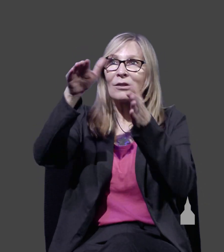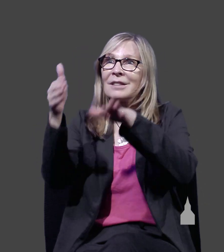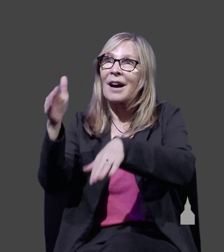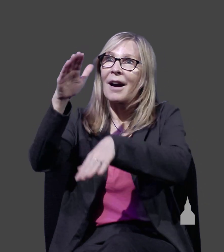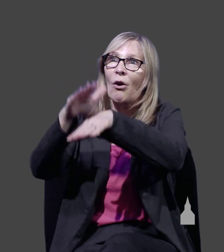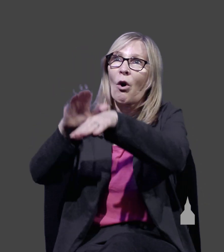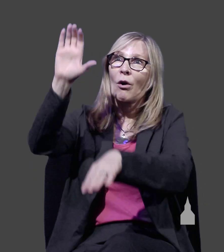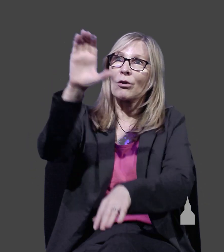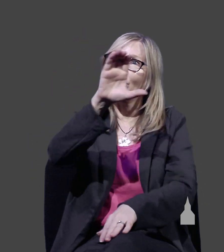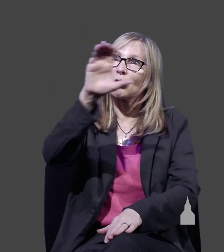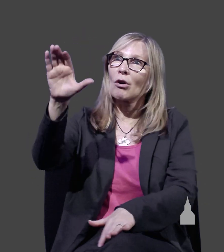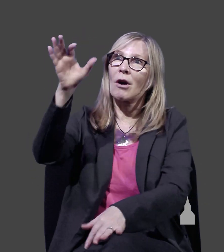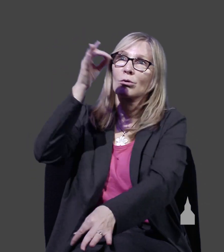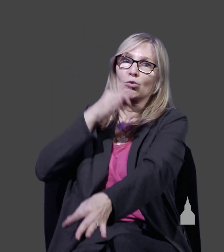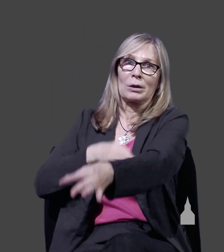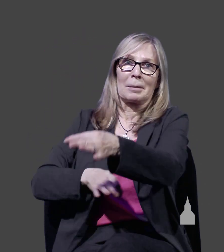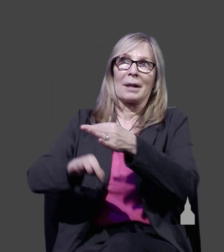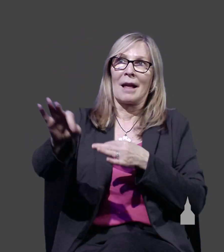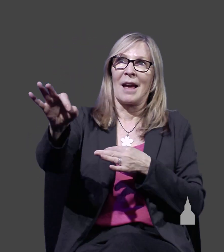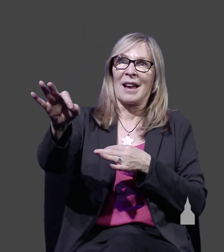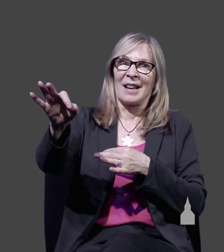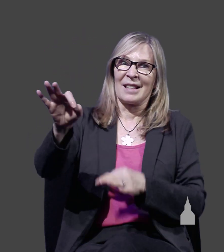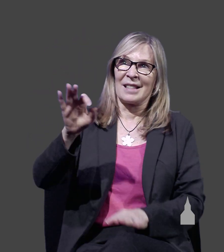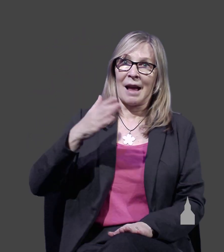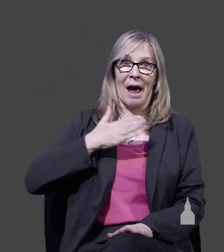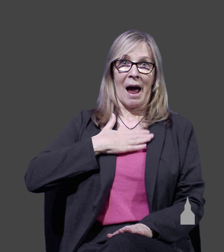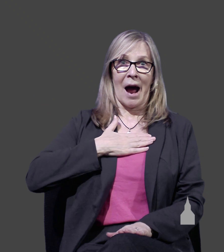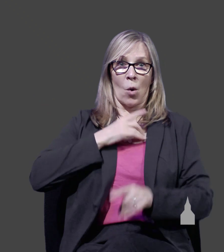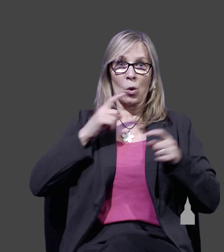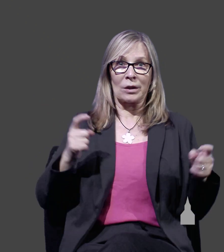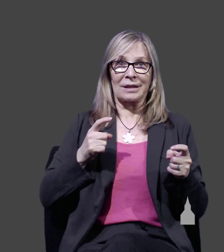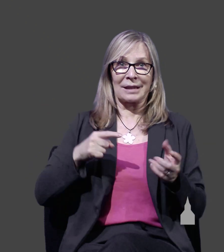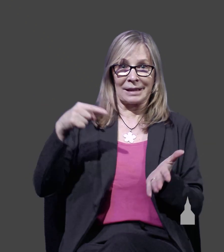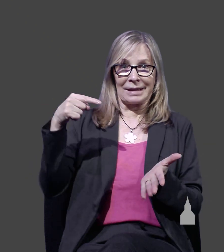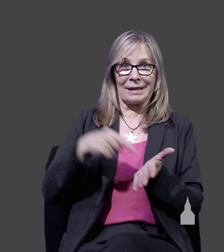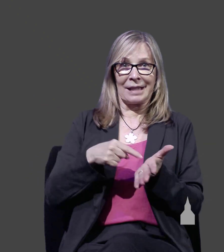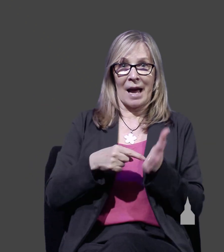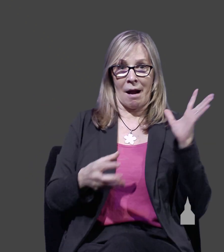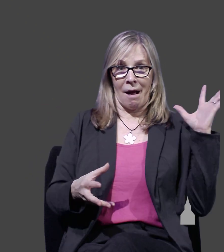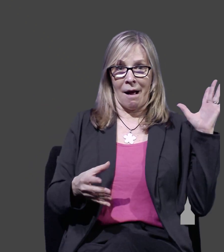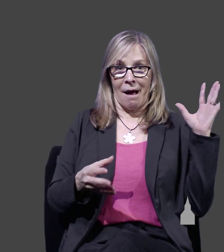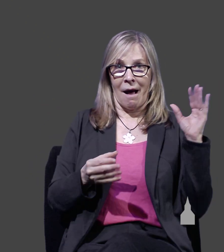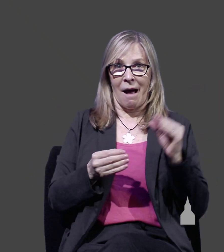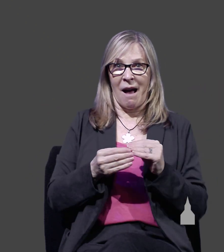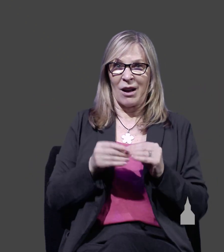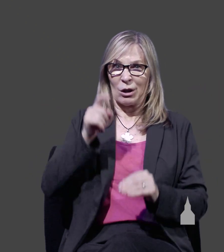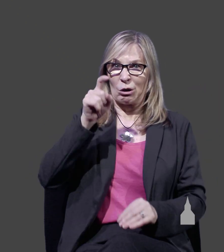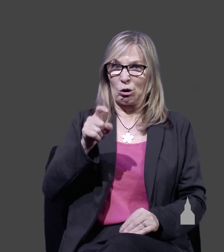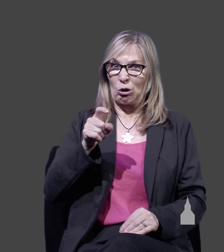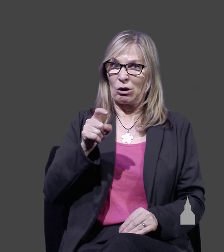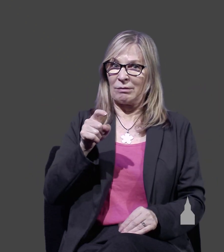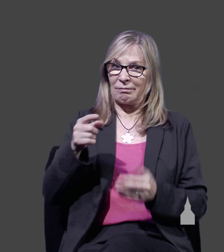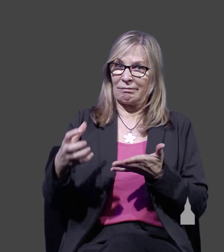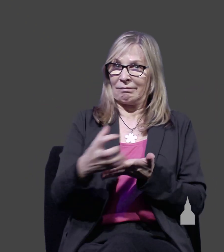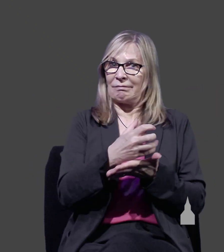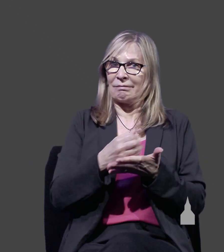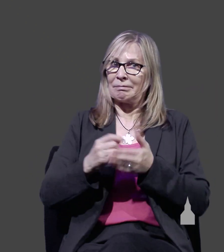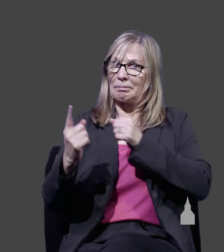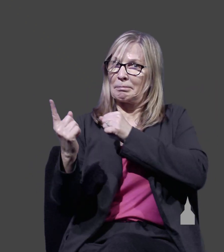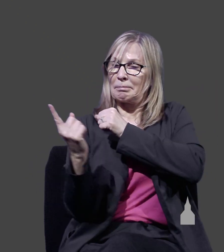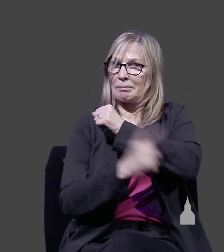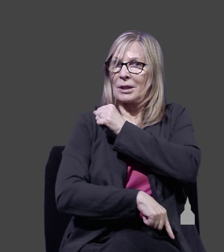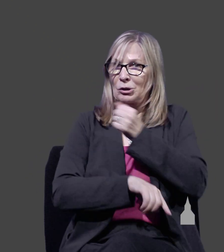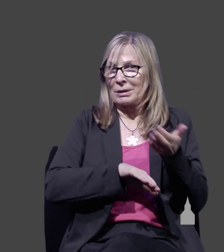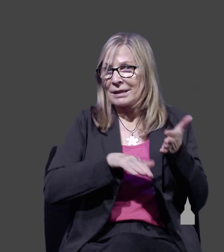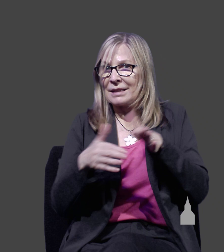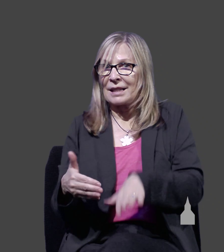us. The sin debt that we have, what we should endure as punishment for sin, he took in our